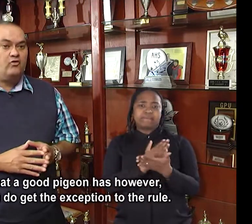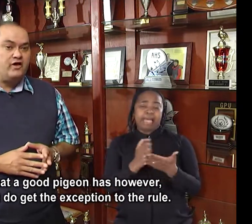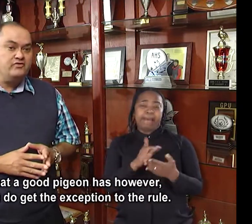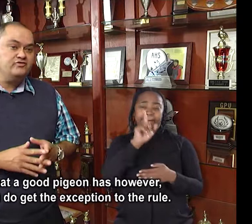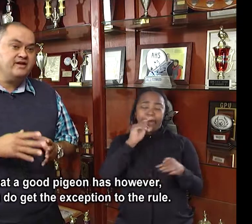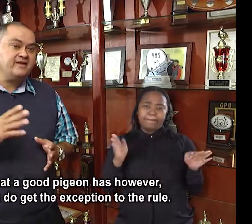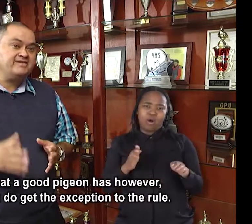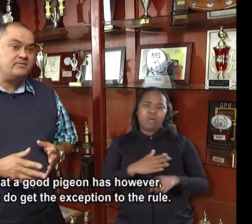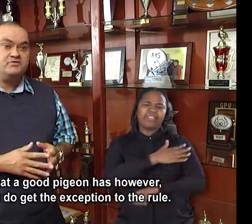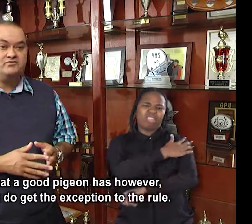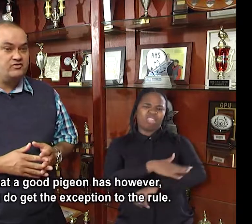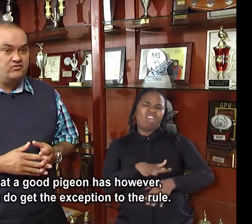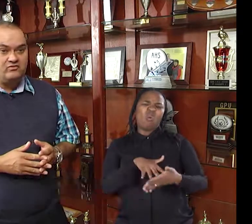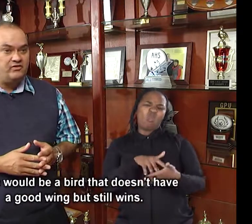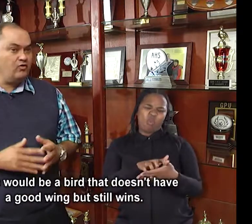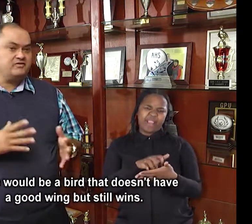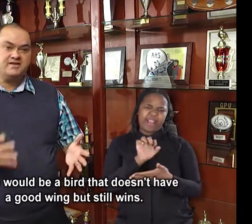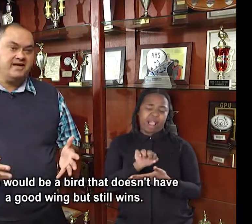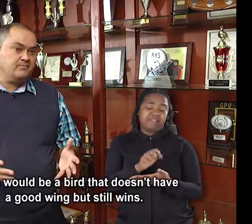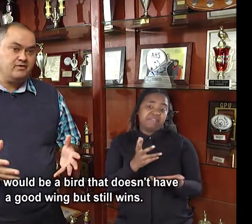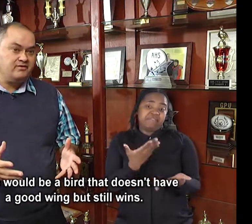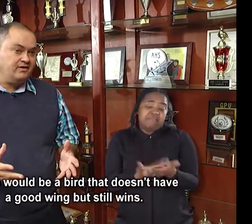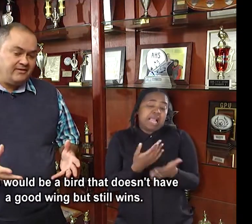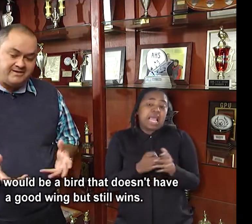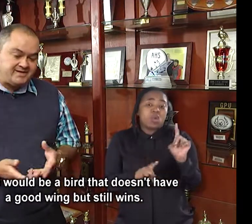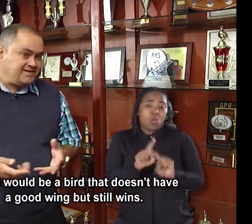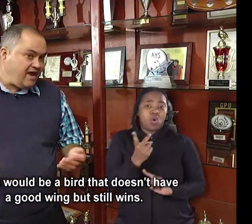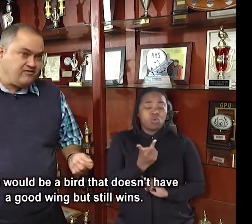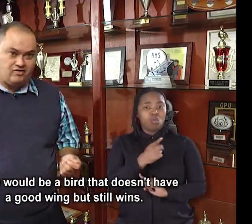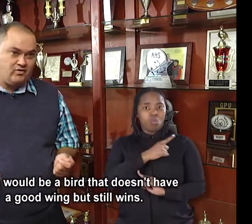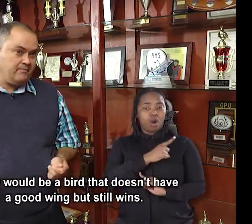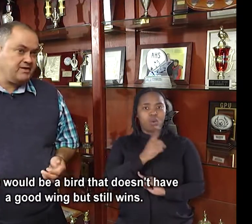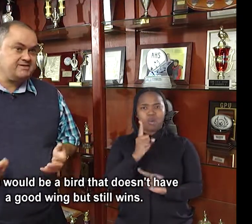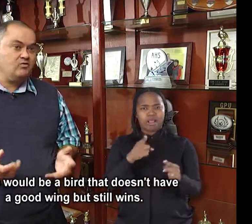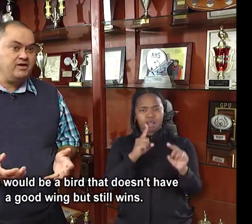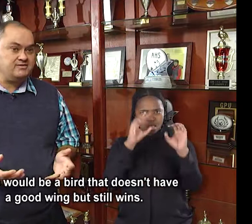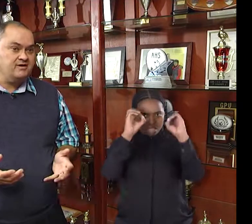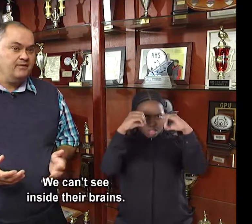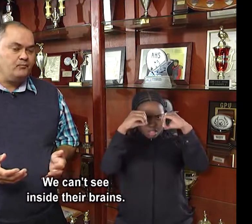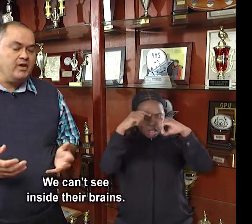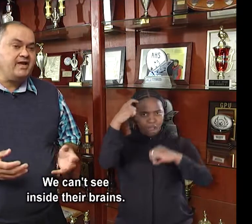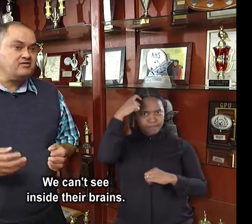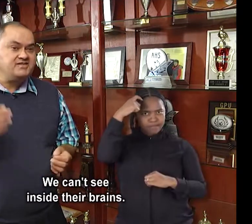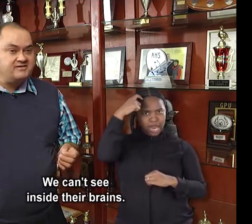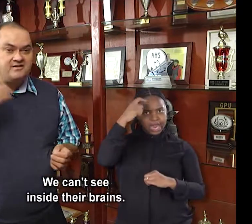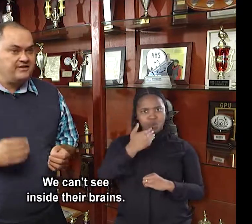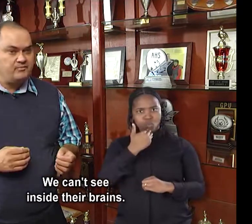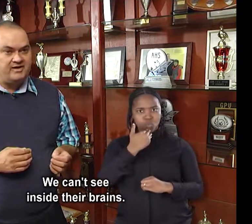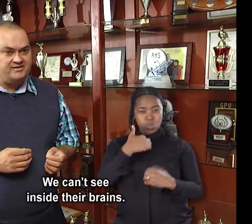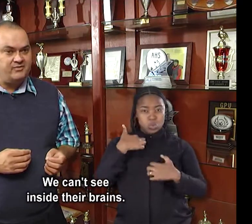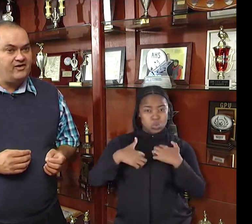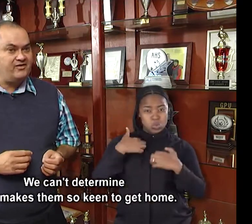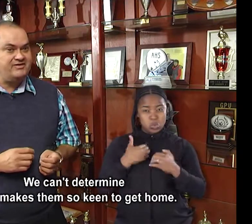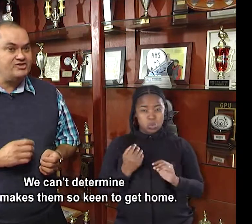has. Although you do get the exception to the rule. You'll all of a sudden get a bird that doesn't have a good wing but still wins. We cannot see inside